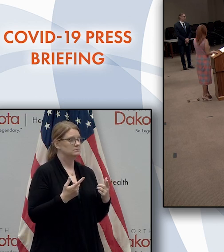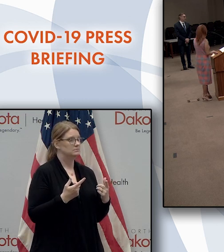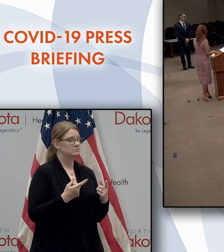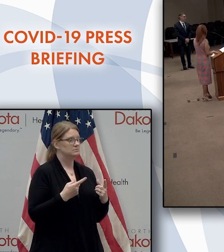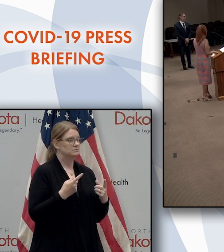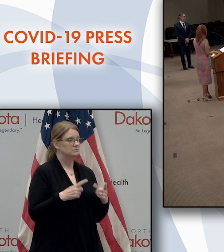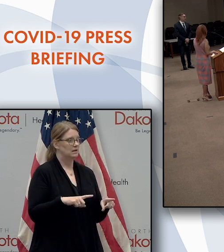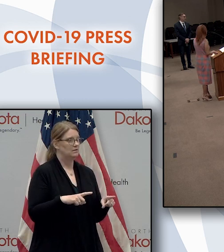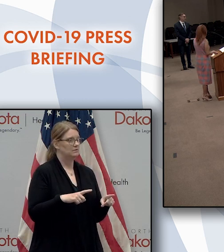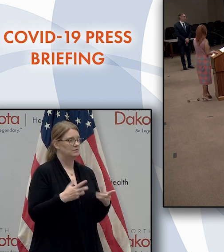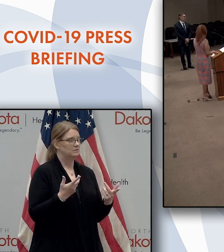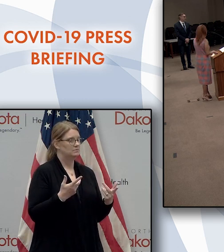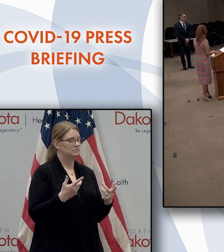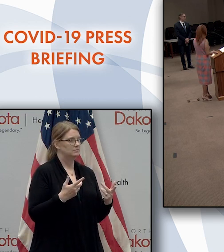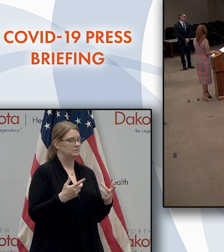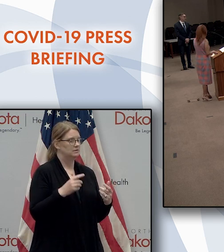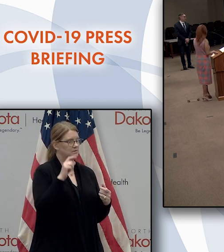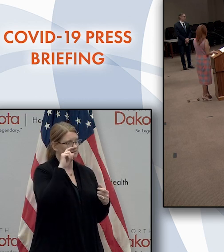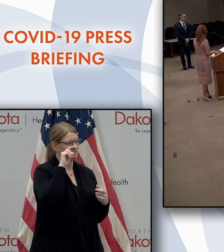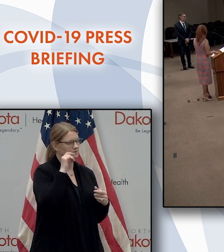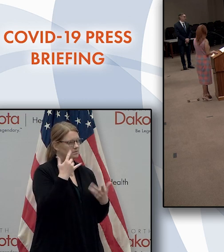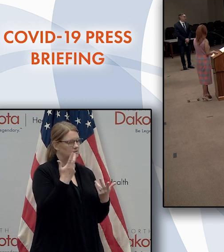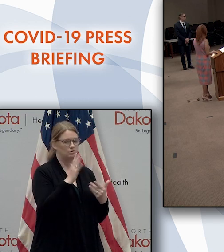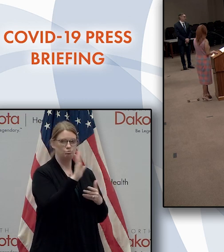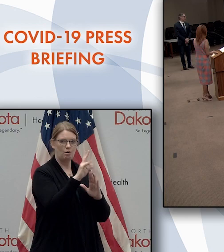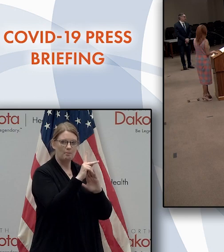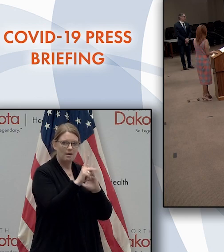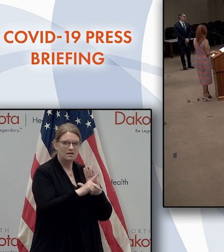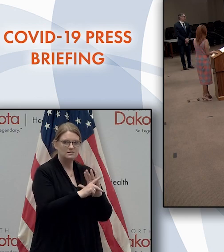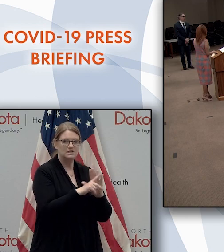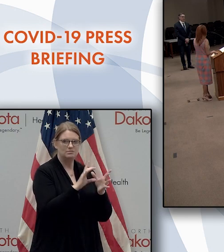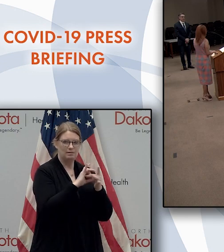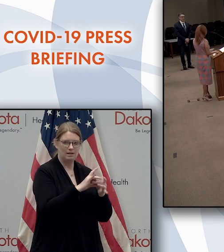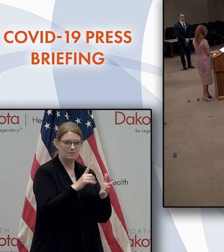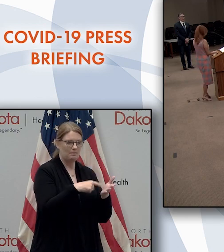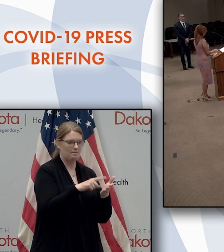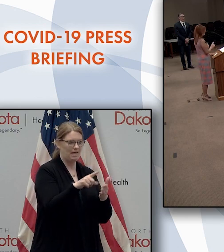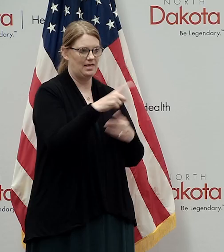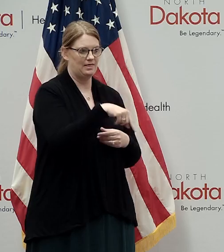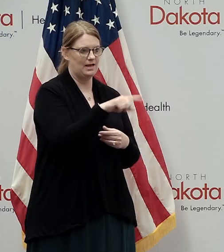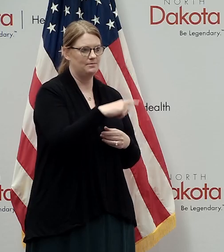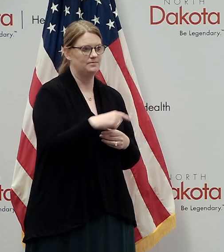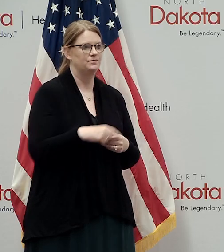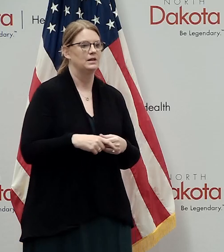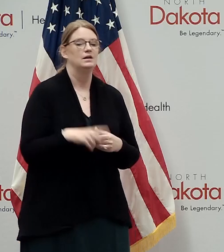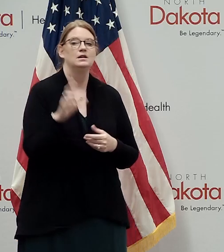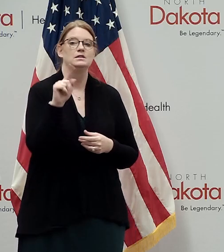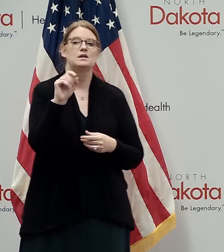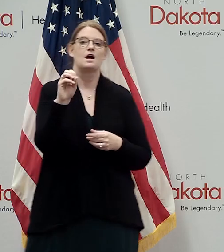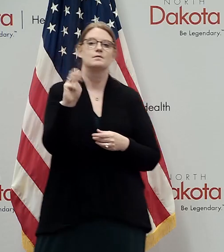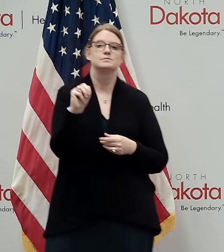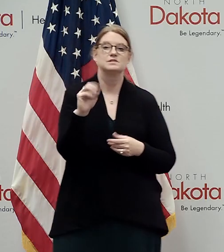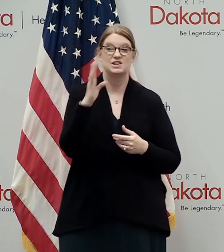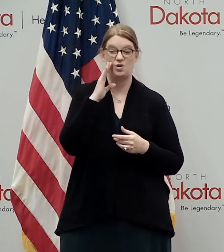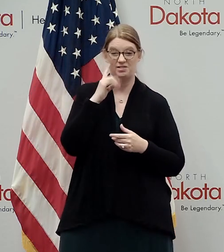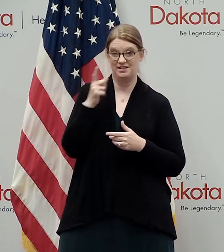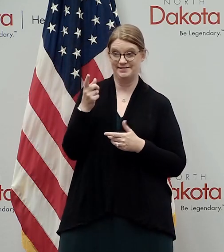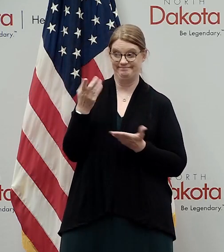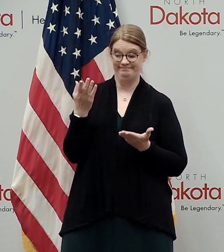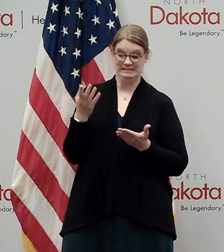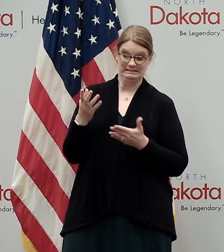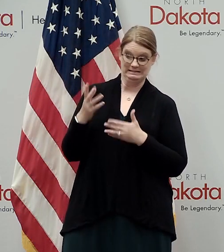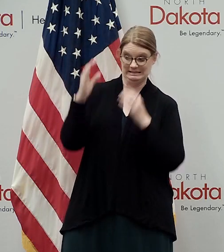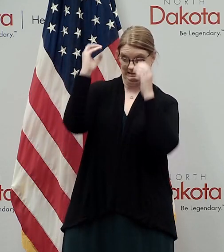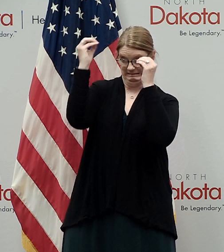what is going to be your policy about paying them? And so Tom's question was about those teachers that may not